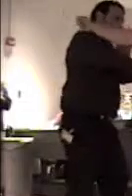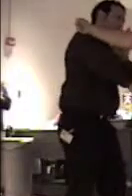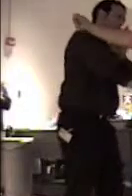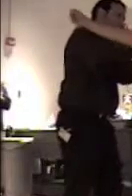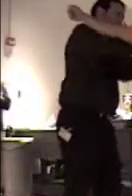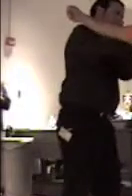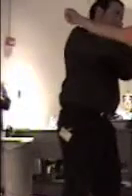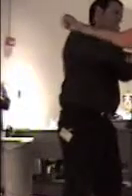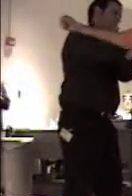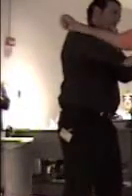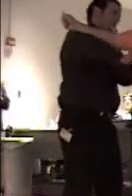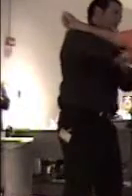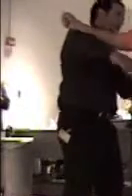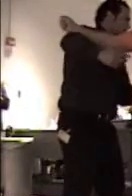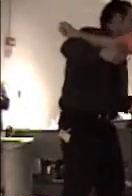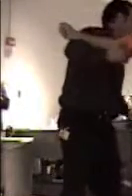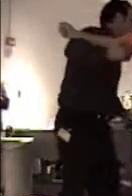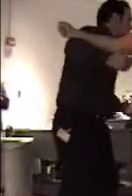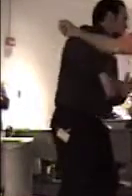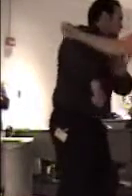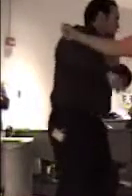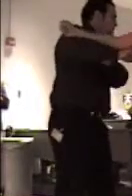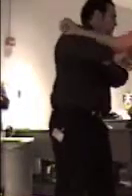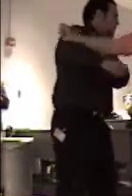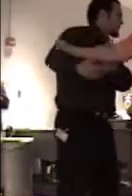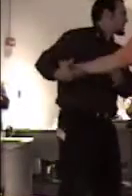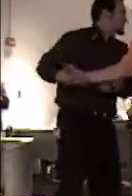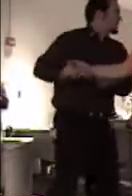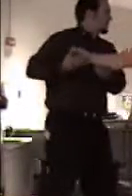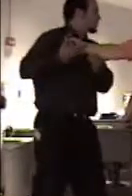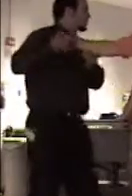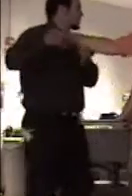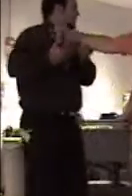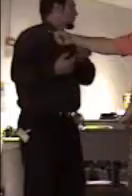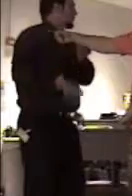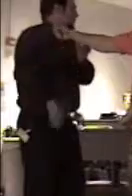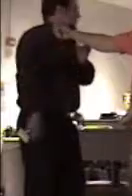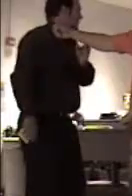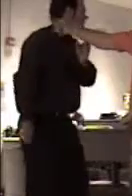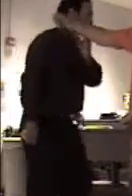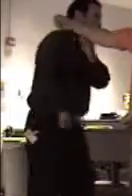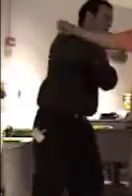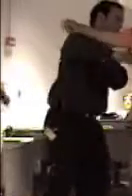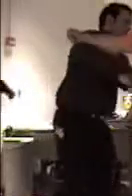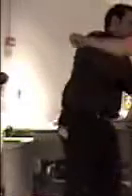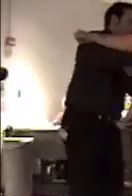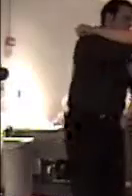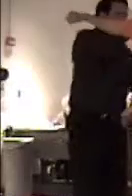You drove your fists into key nerve centers to make his arms numb so that